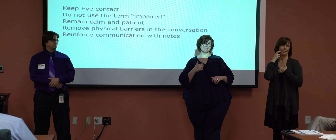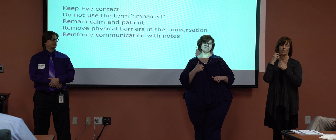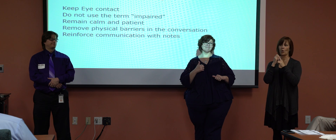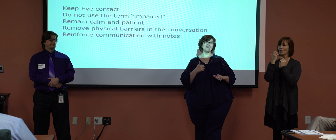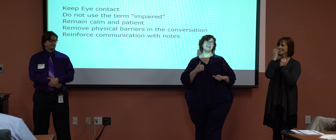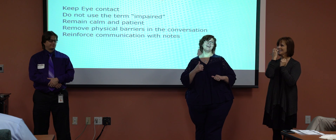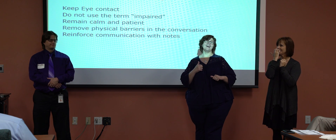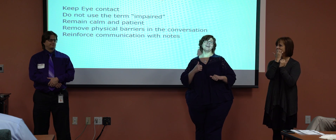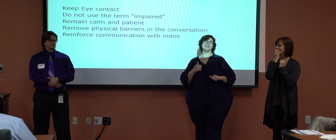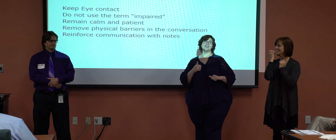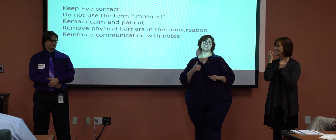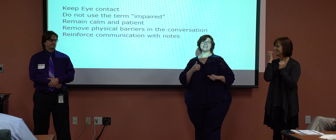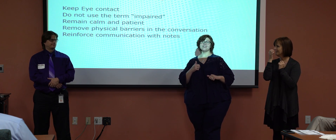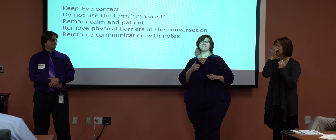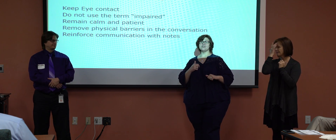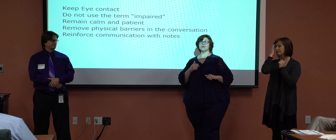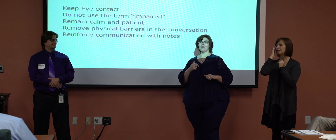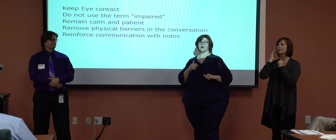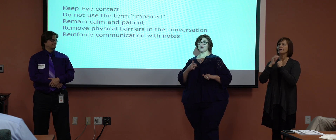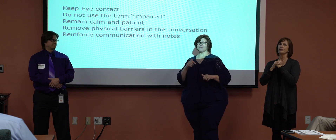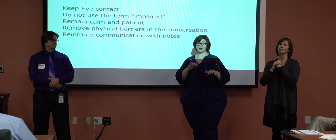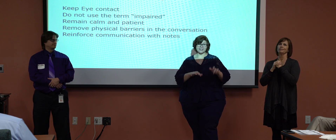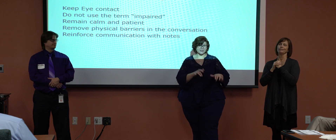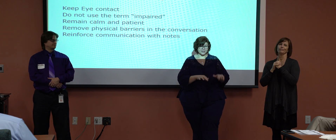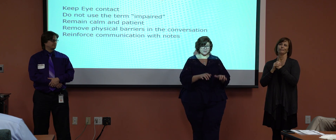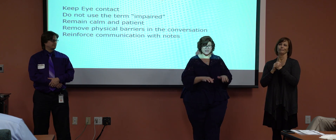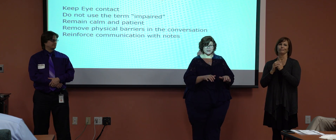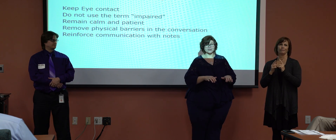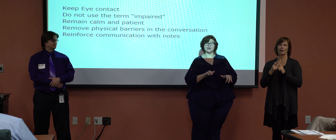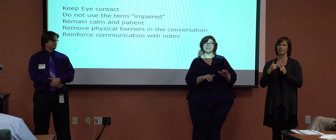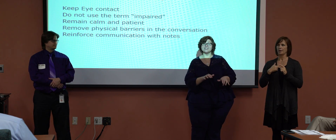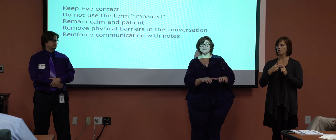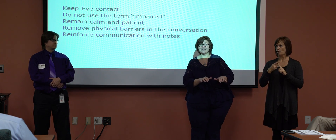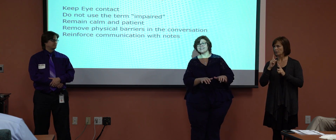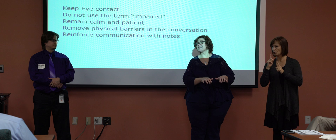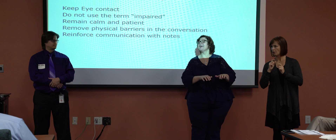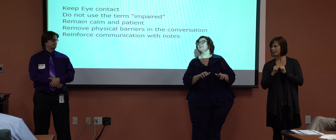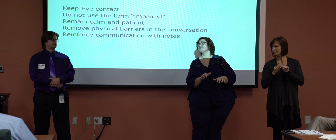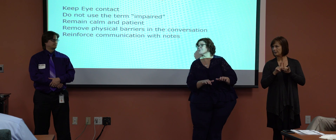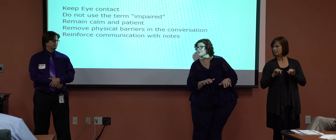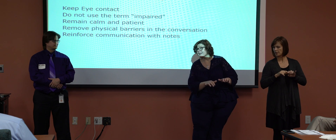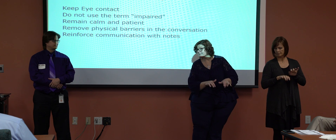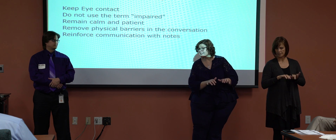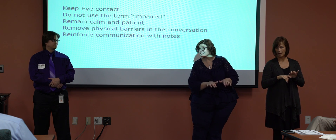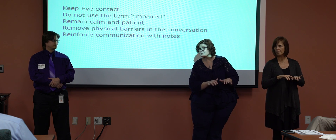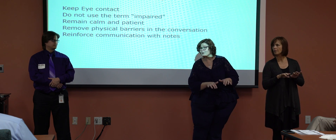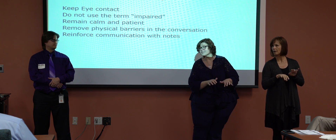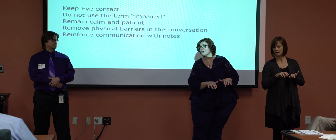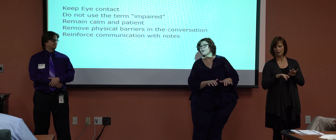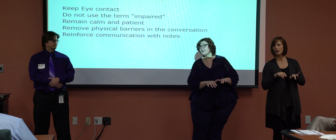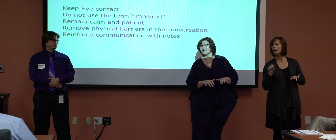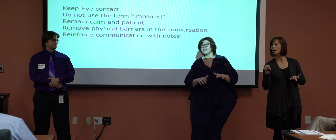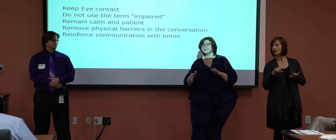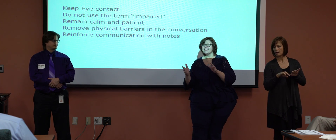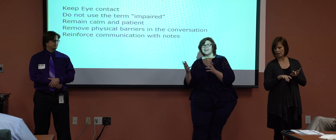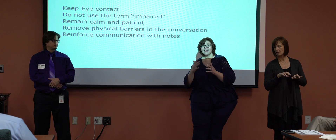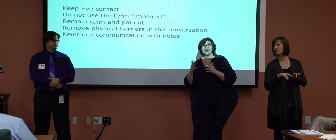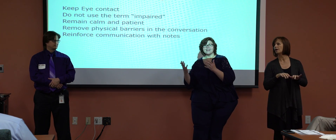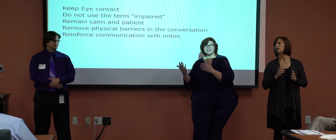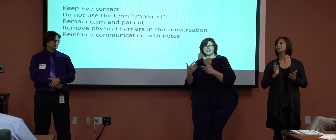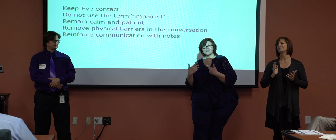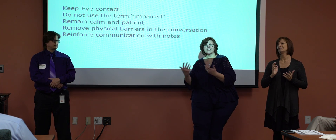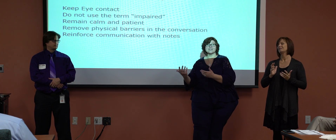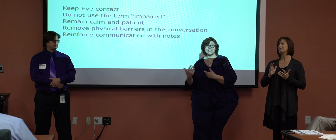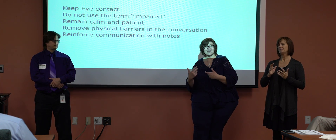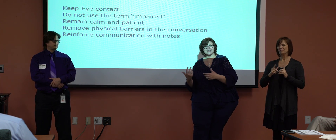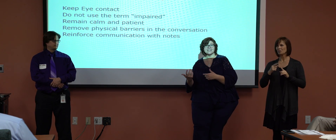biter, if you are working on your computer trying to do an intake and you're trying to listen to what's going on